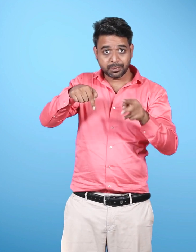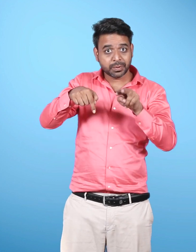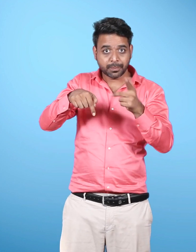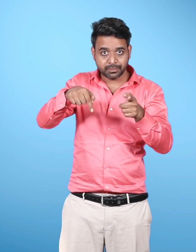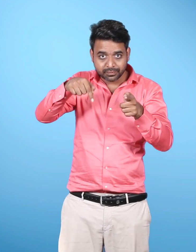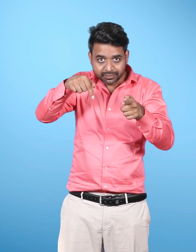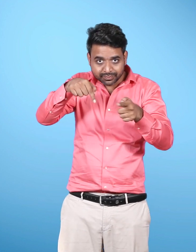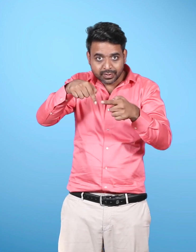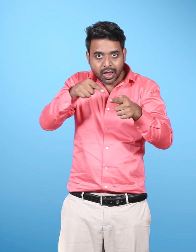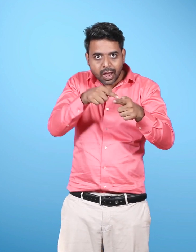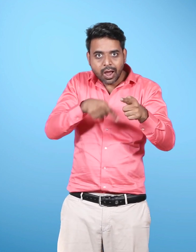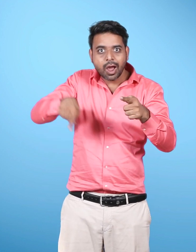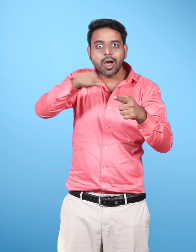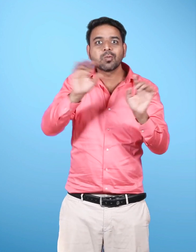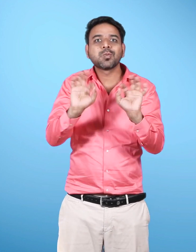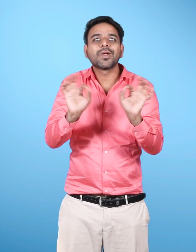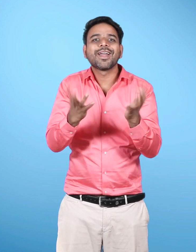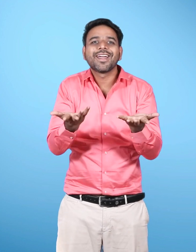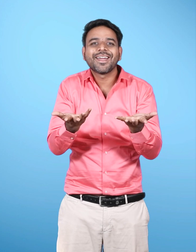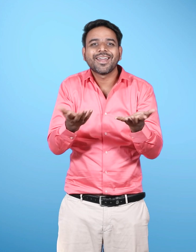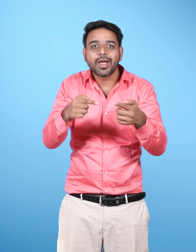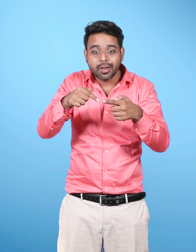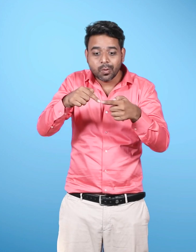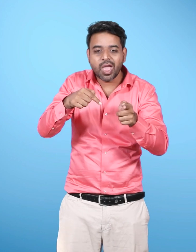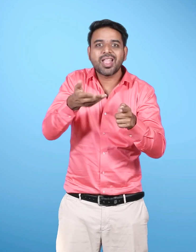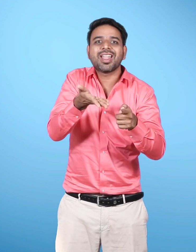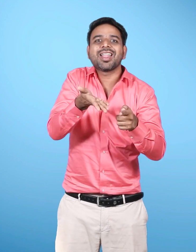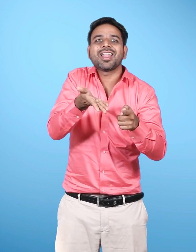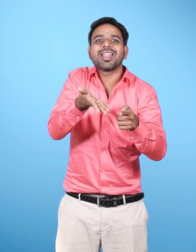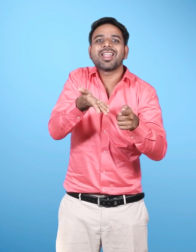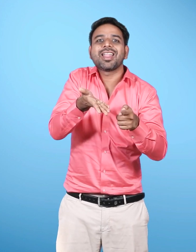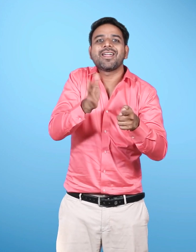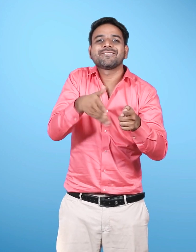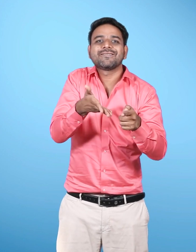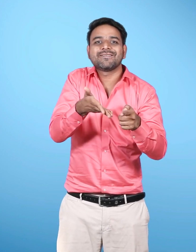The circuit was not complete as there was a gap between the two drawing pins.